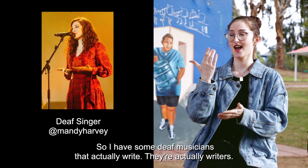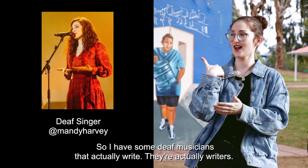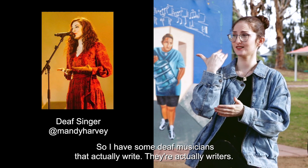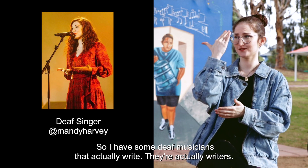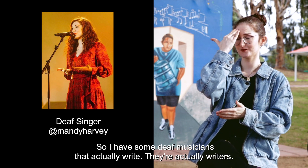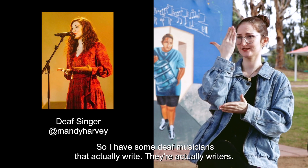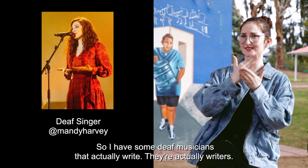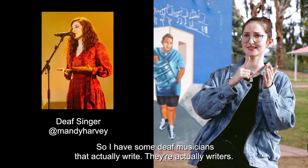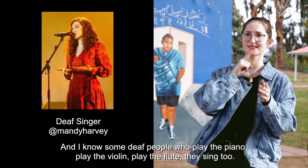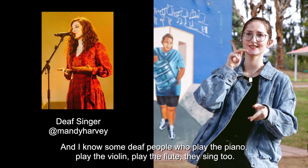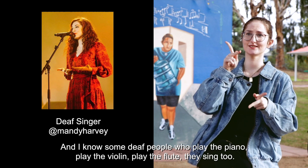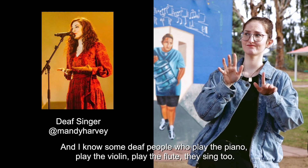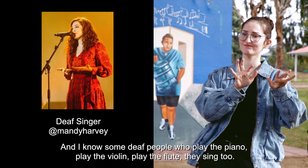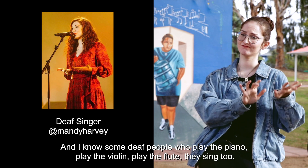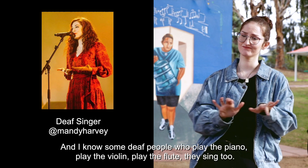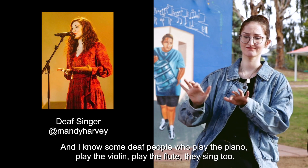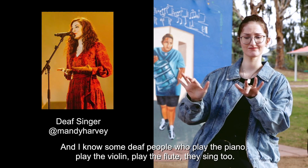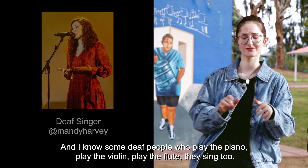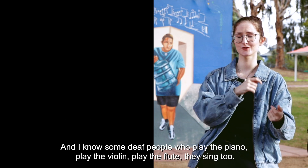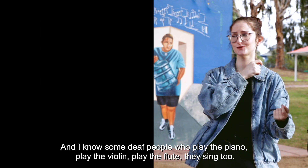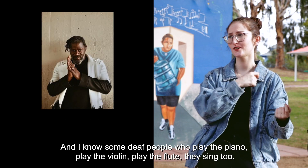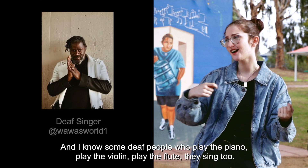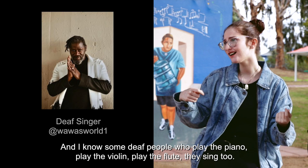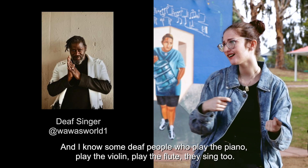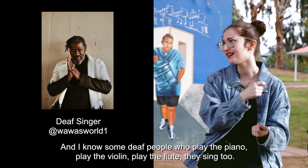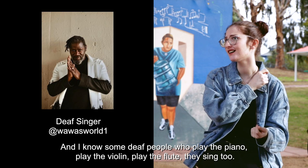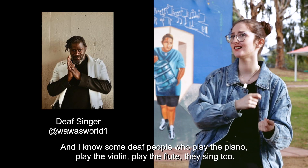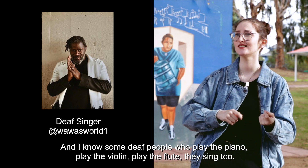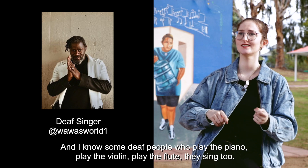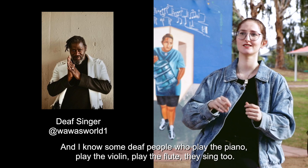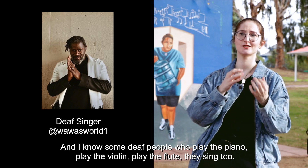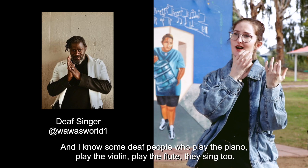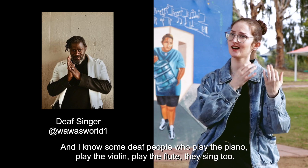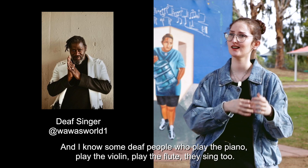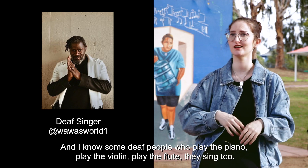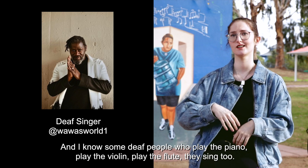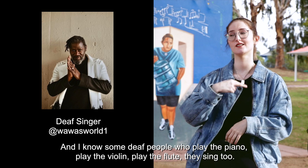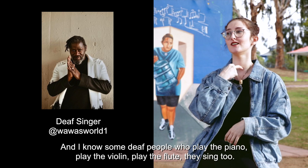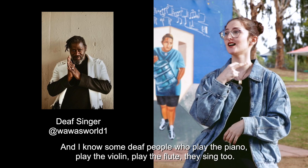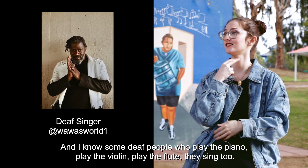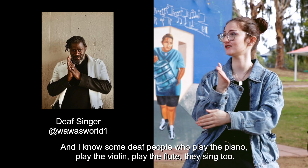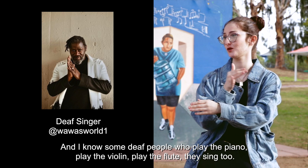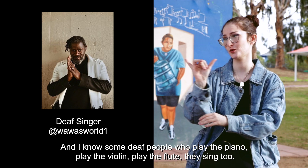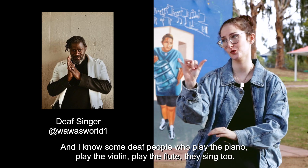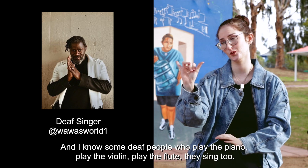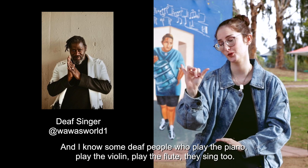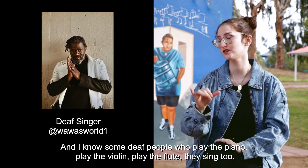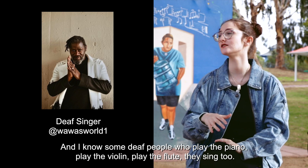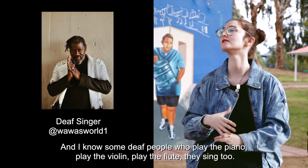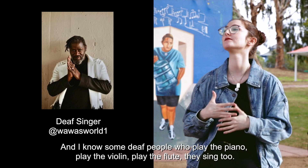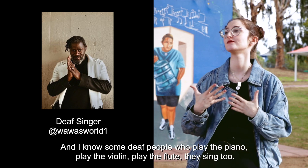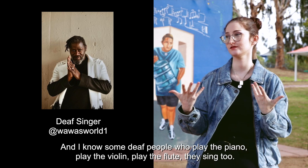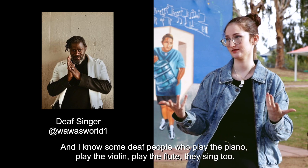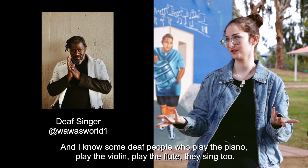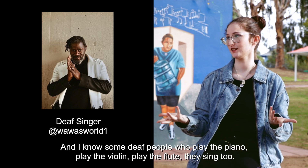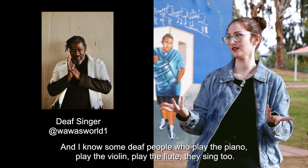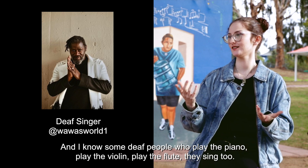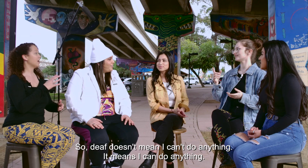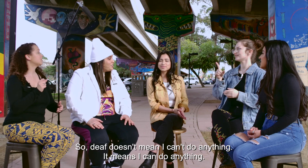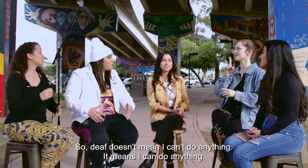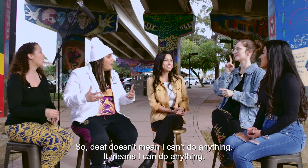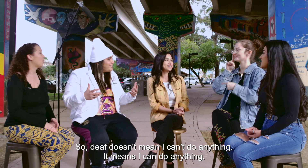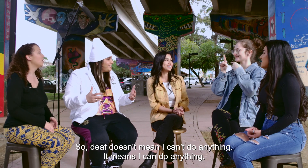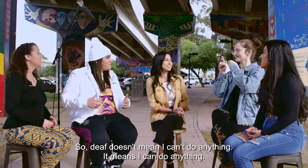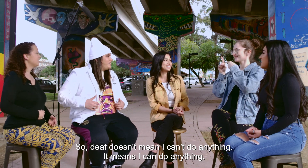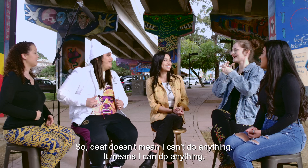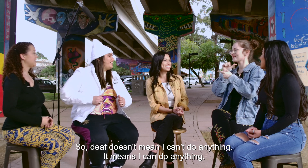They're actually writers. And I know some deaf people who play the piano, who play the violin, play the flute, they sing too.